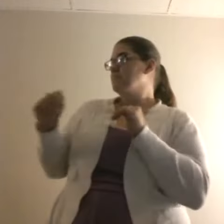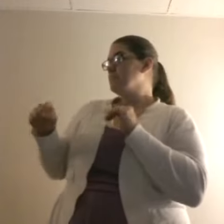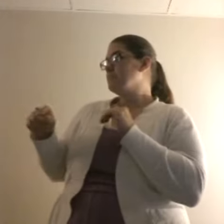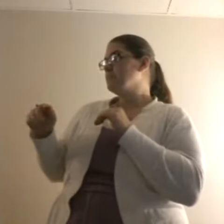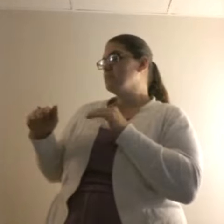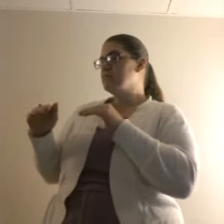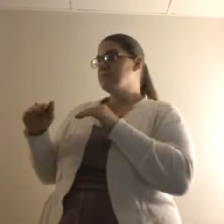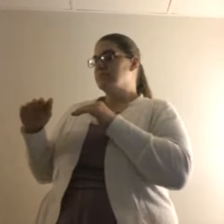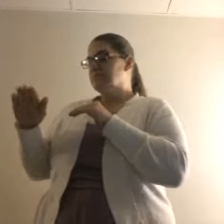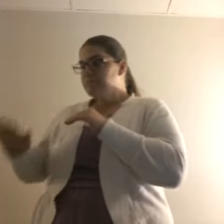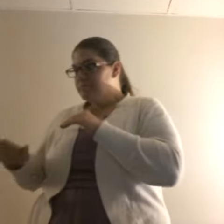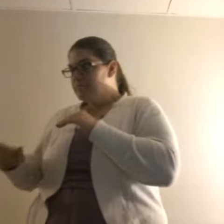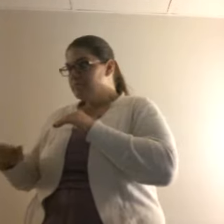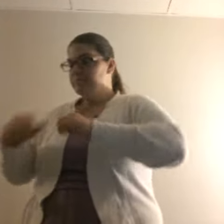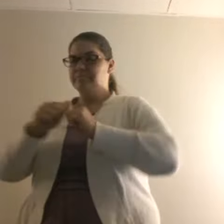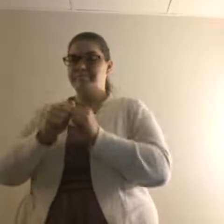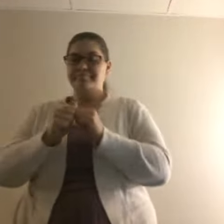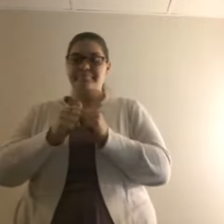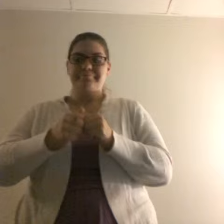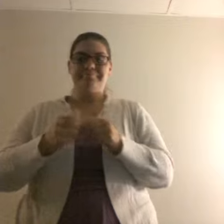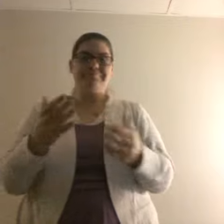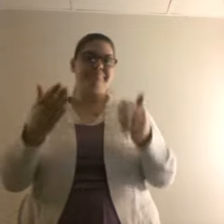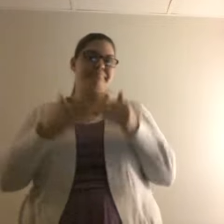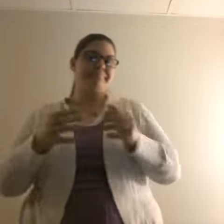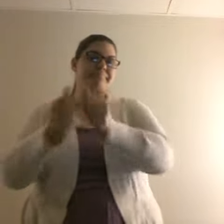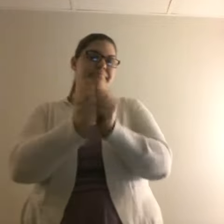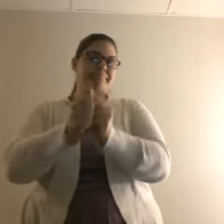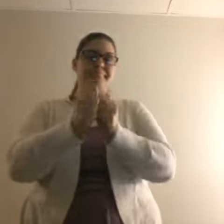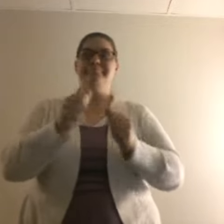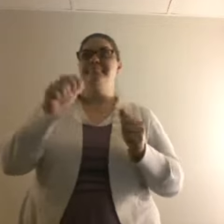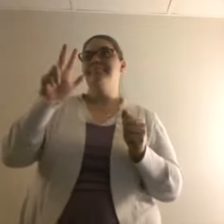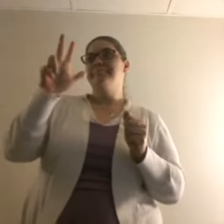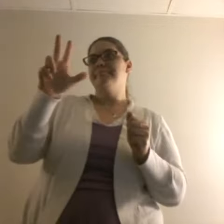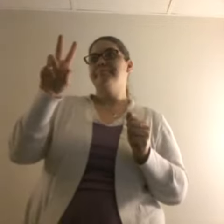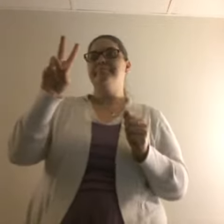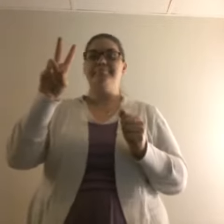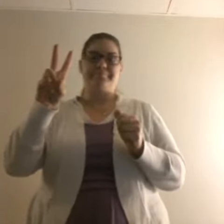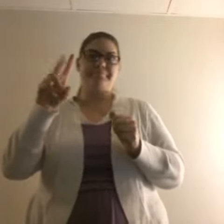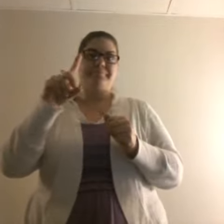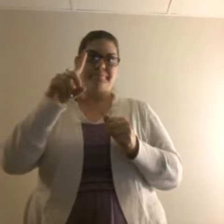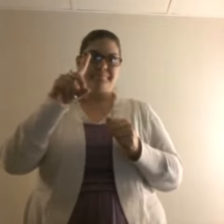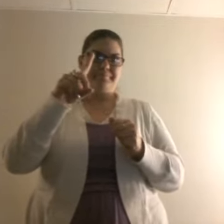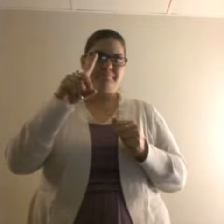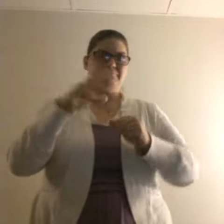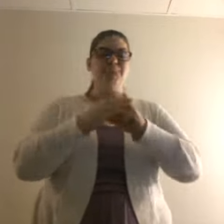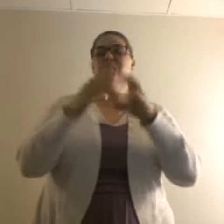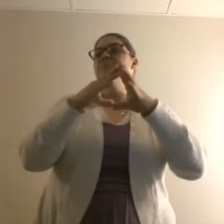3, in 2, in 1. I heard lots of different places where you might use comparing and contrasting.